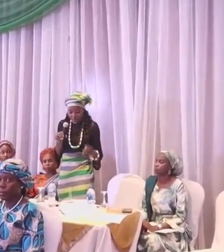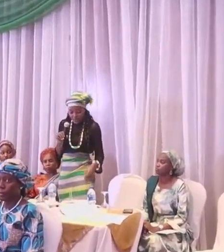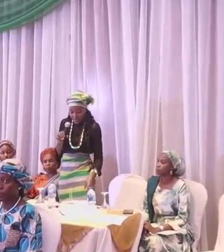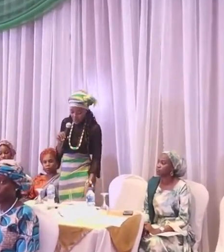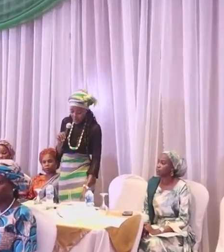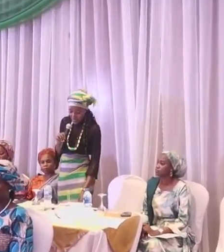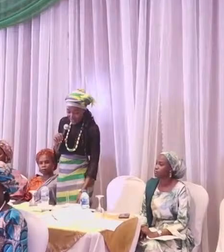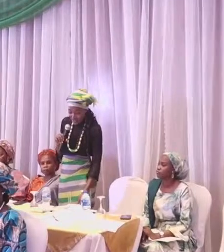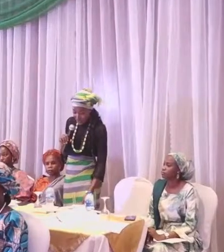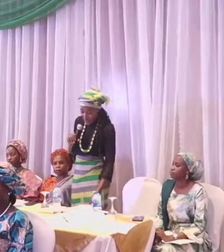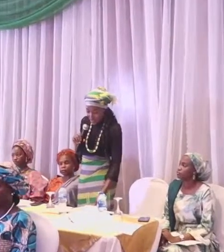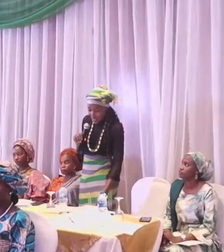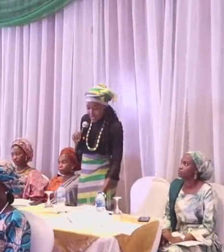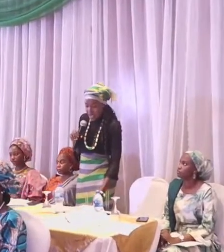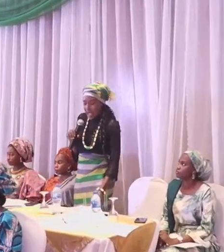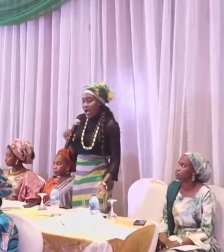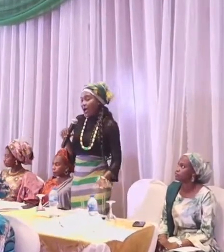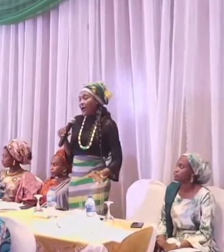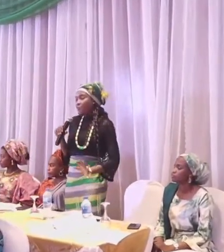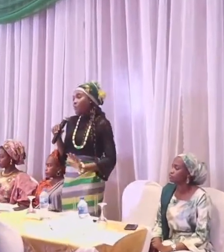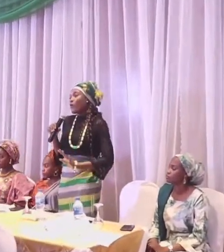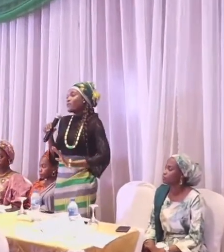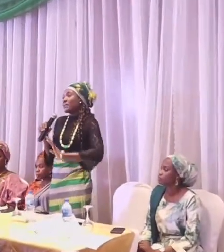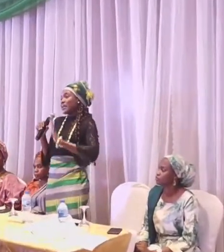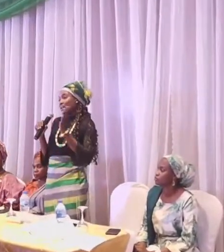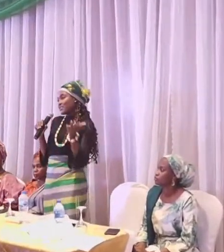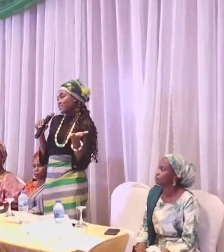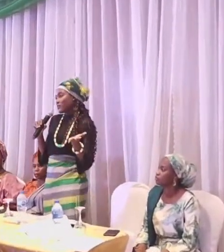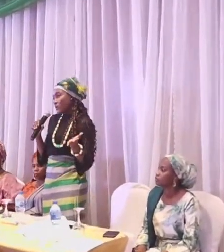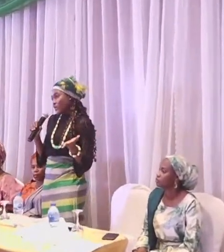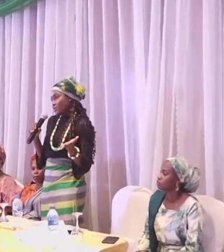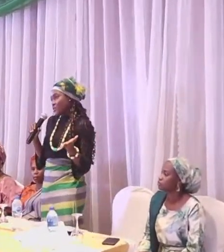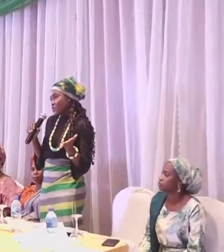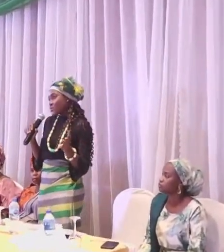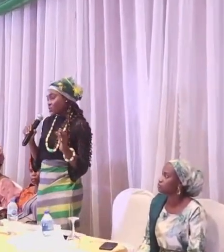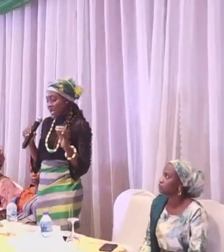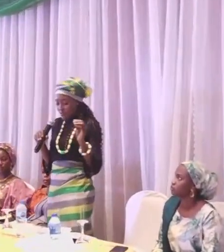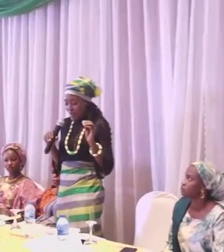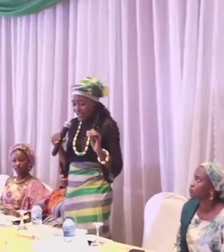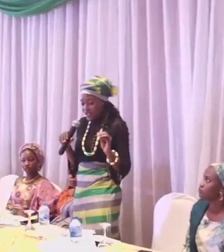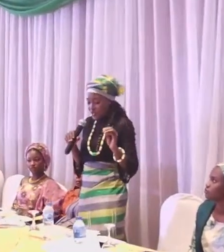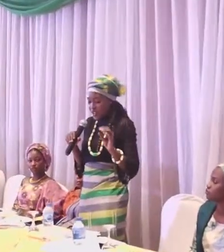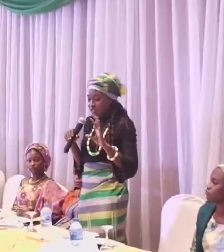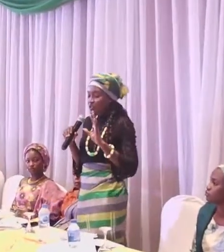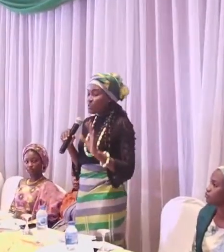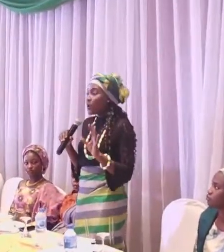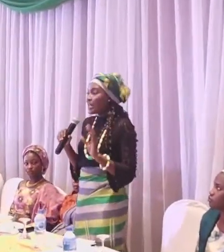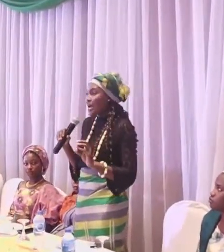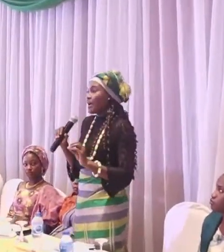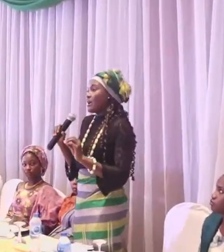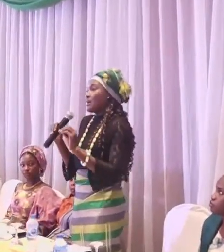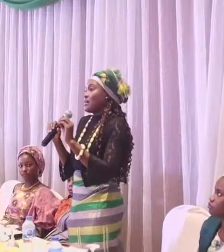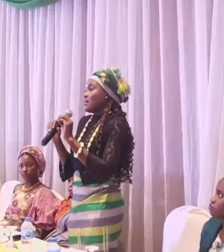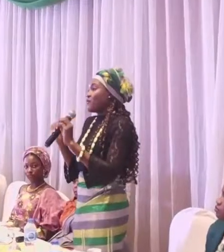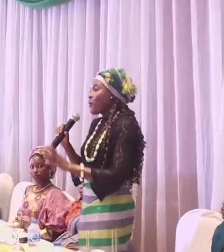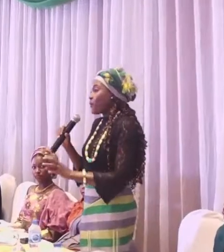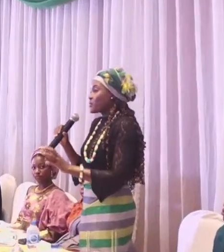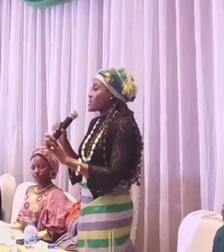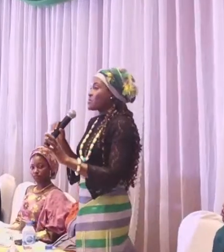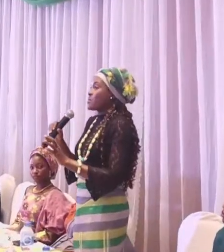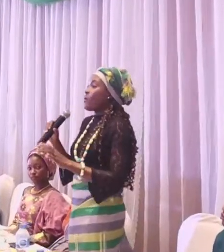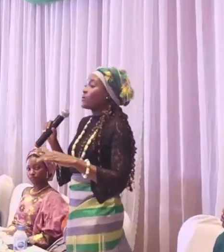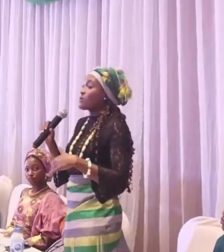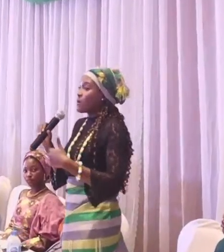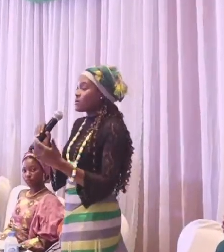terrorist organizations are more of a large-scale organizations. We have banditry in smaller forms